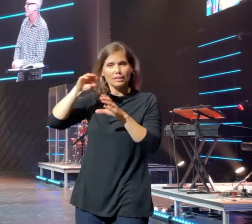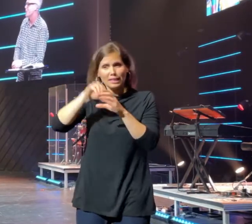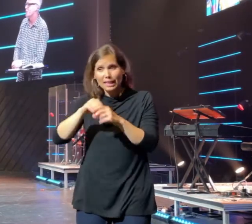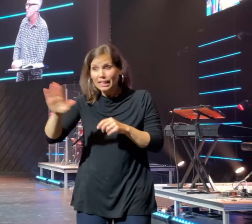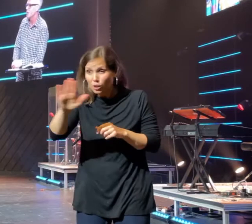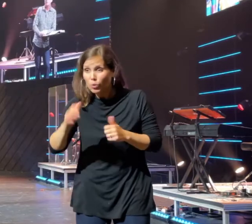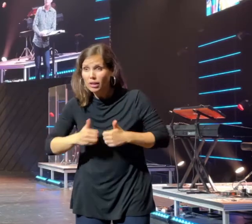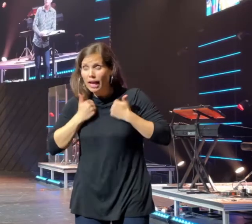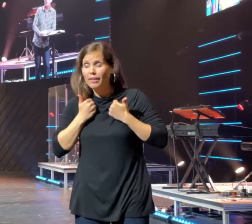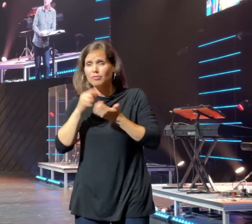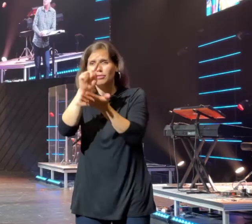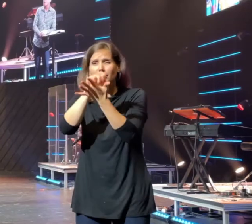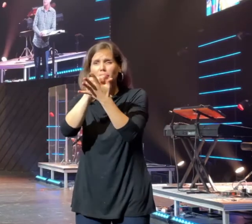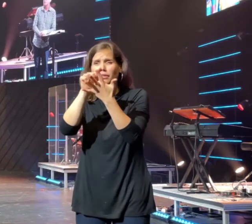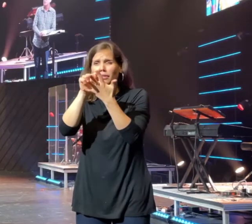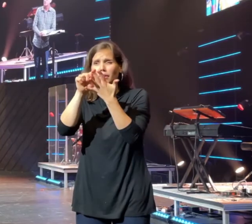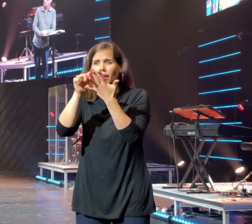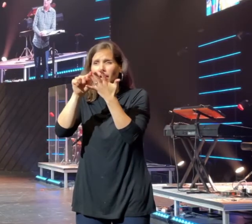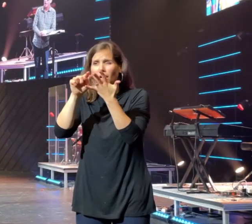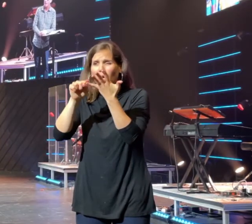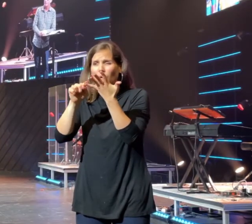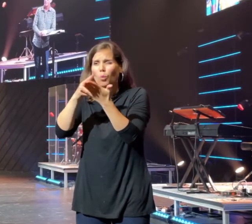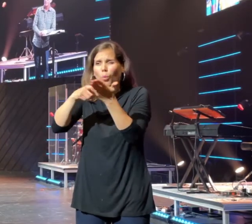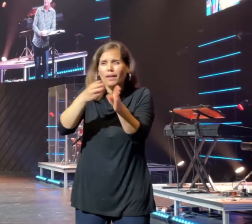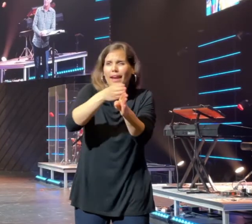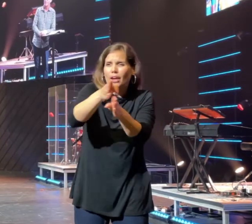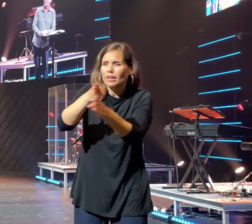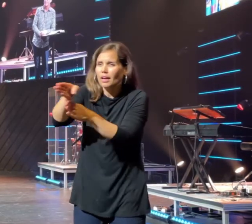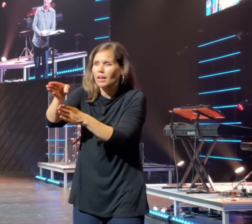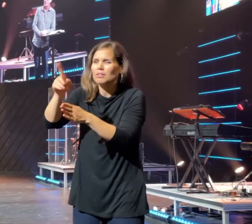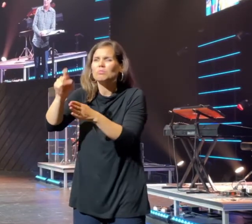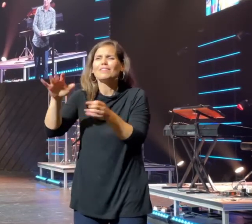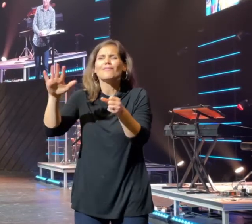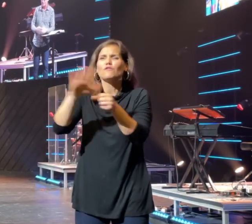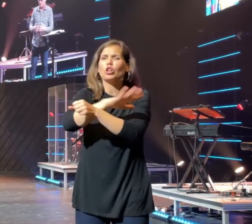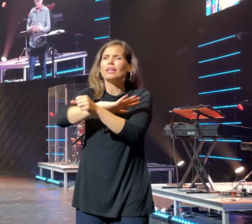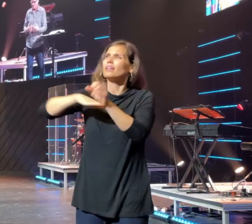fully reconciled to God? Right?